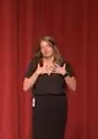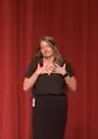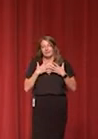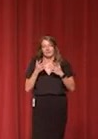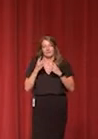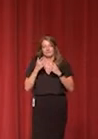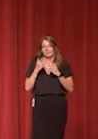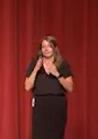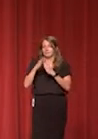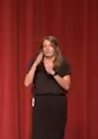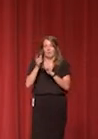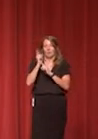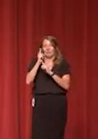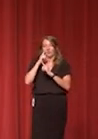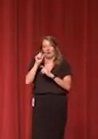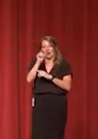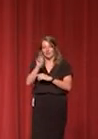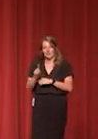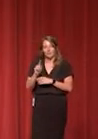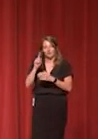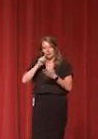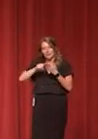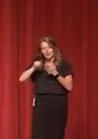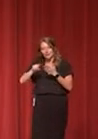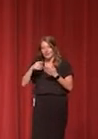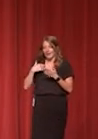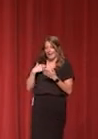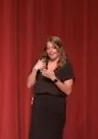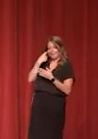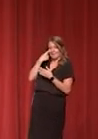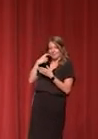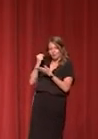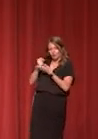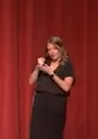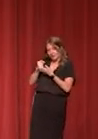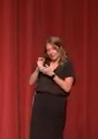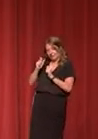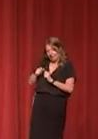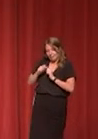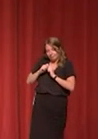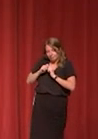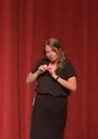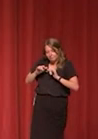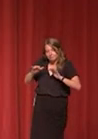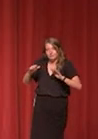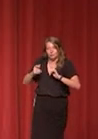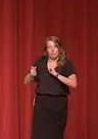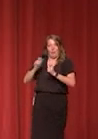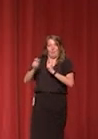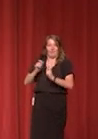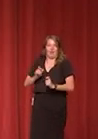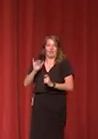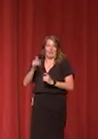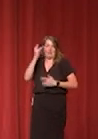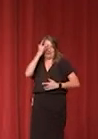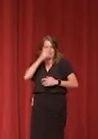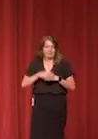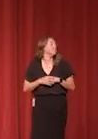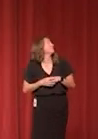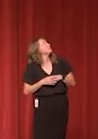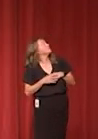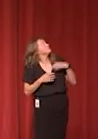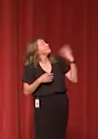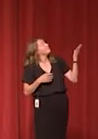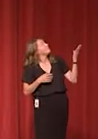Alzheimer's research when we have disease-modifying treatments for the disease. Next slide, please. So I want to share with